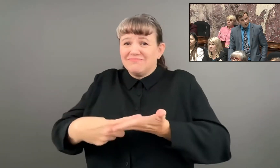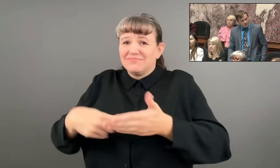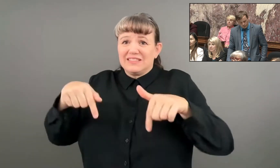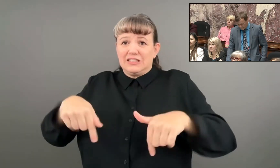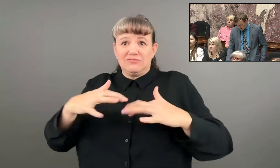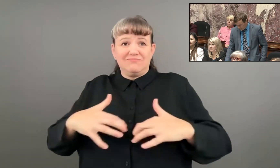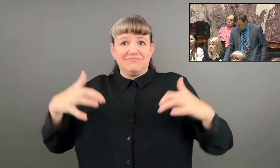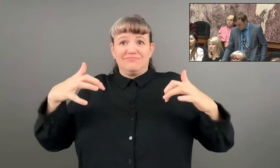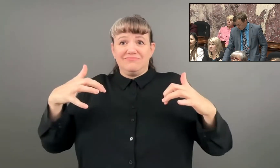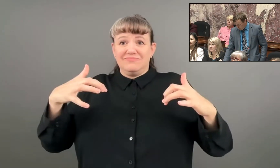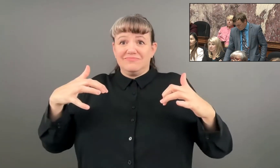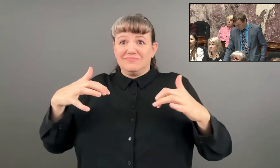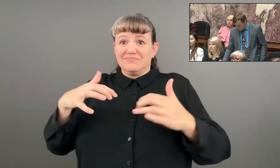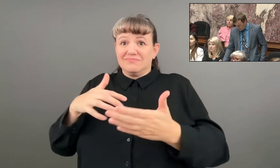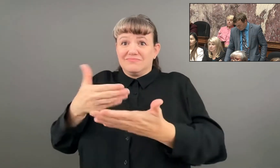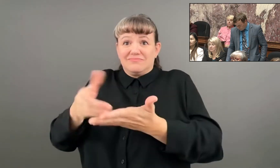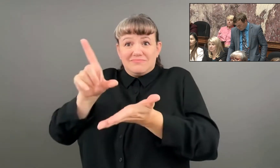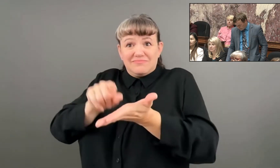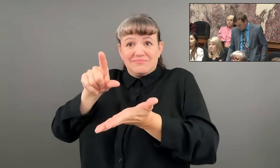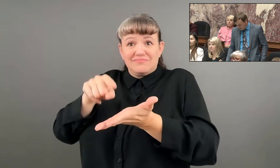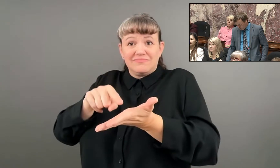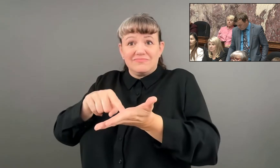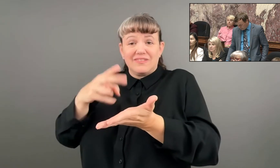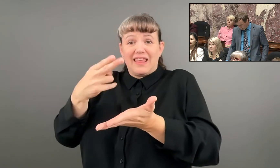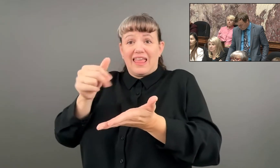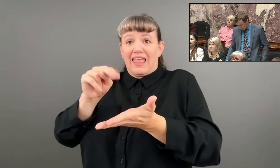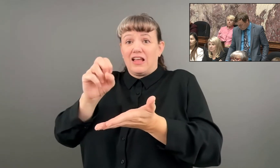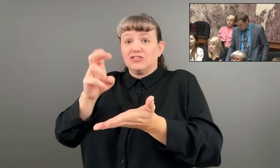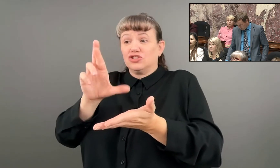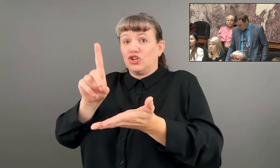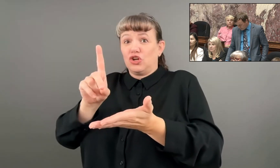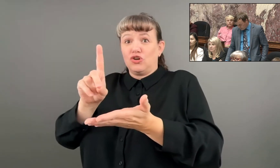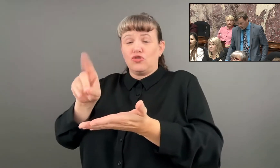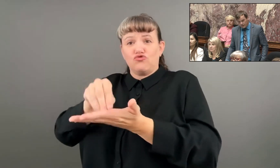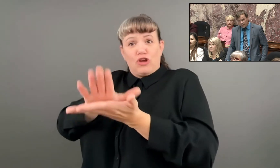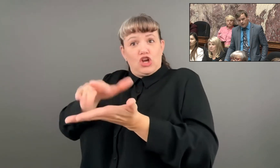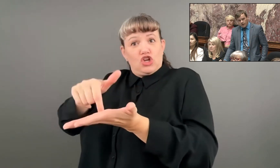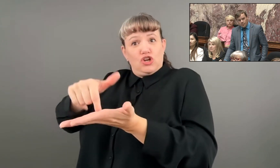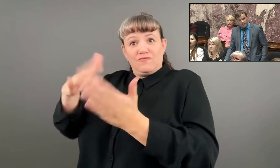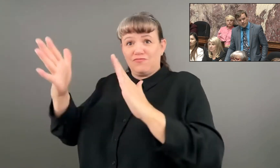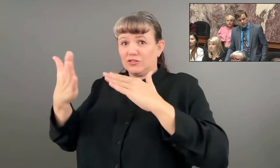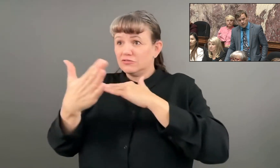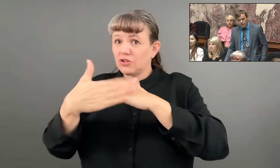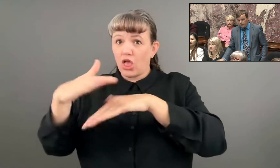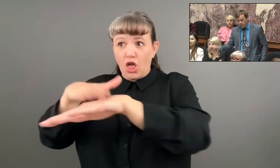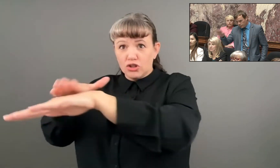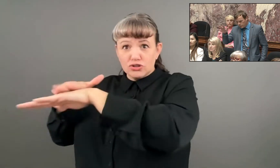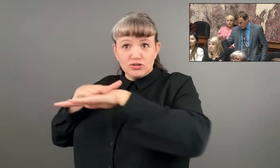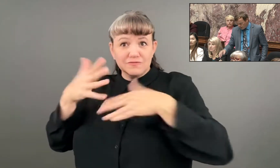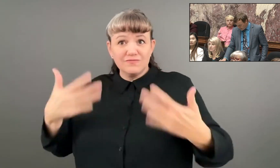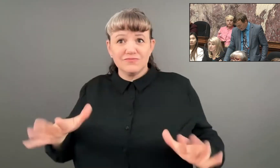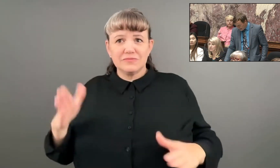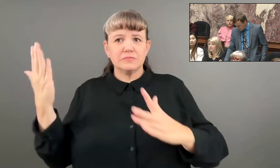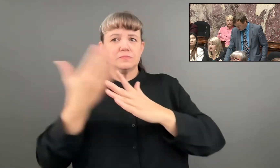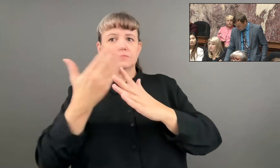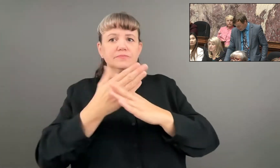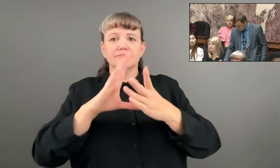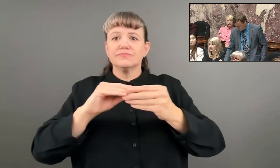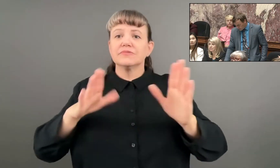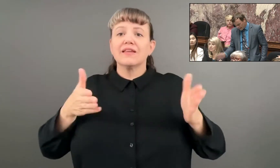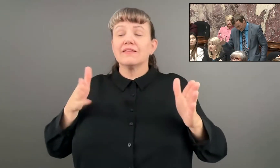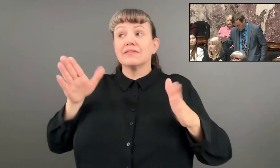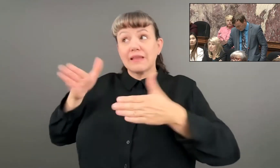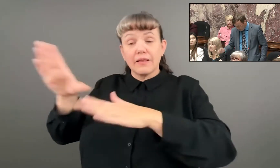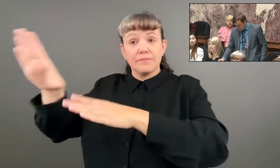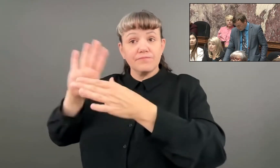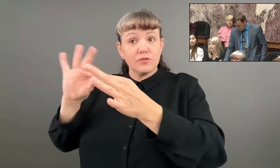was consultations. We went through the work. Let him complete the answer, please. You know, and the leader of the opposition of the Conservative Party, he actually understands this